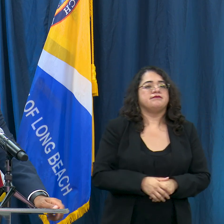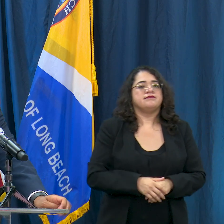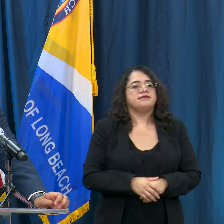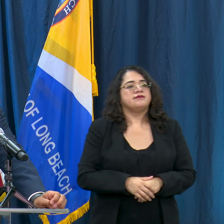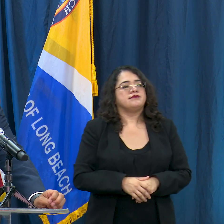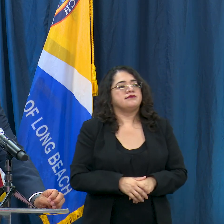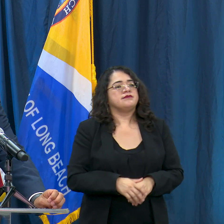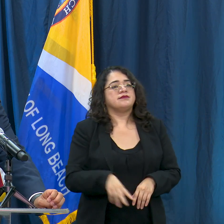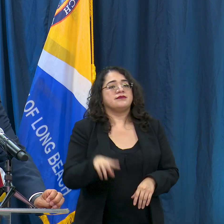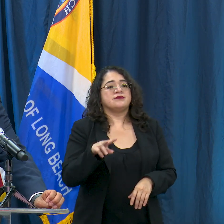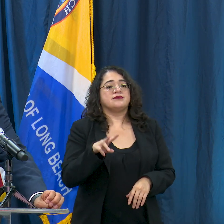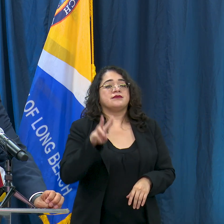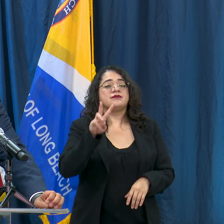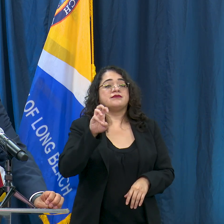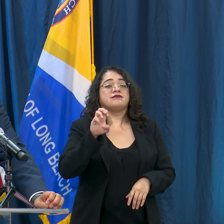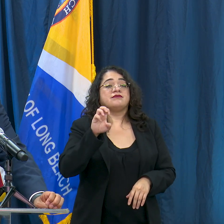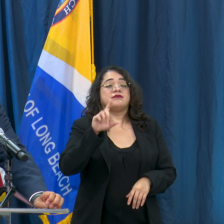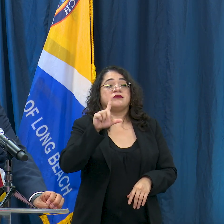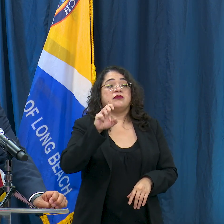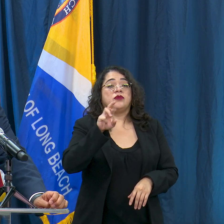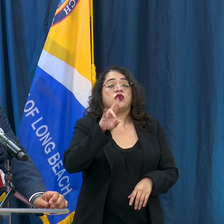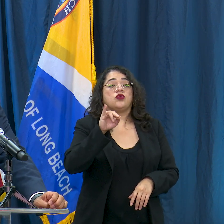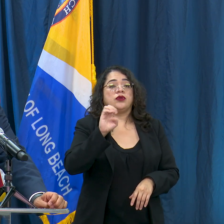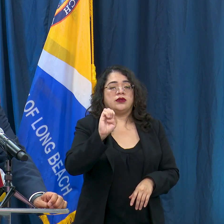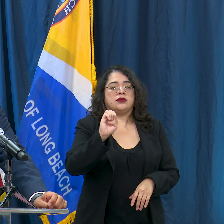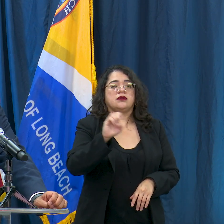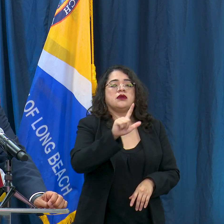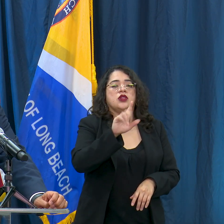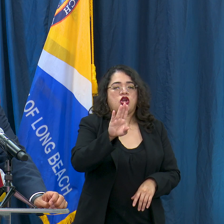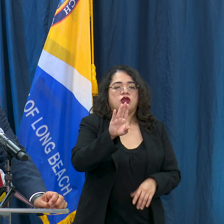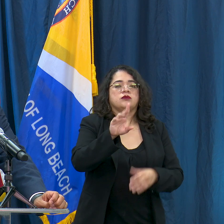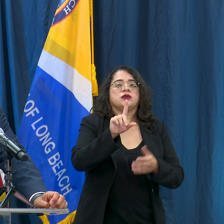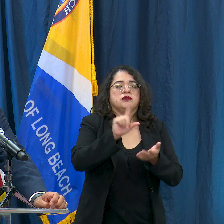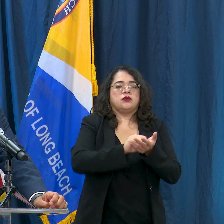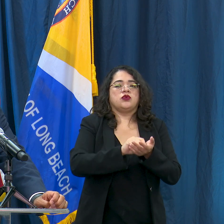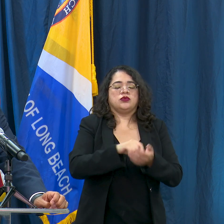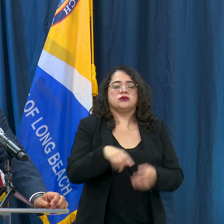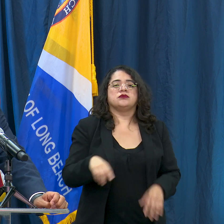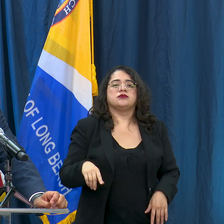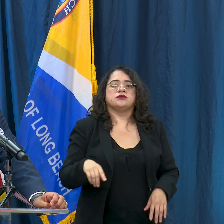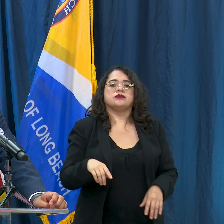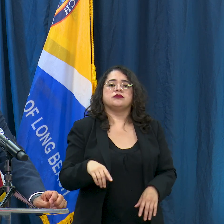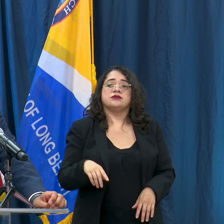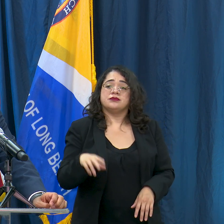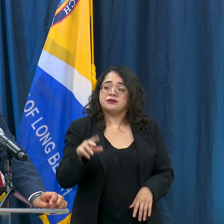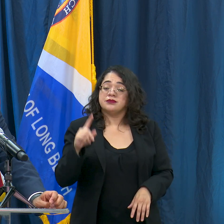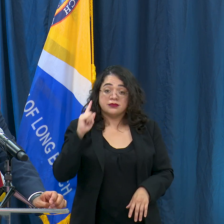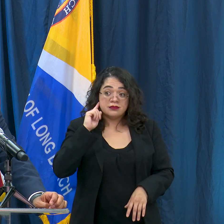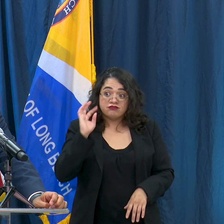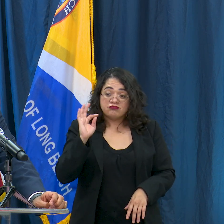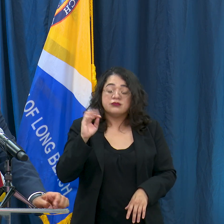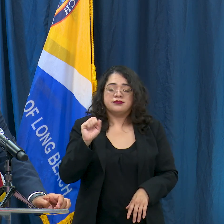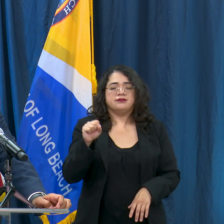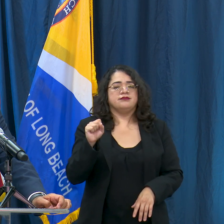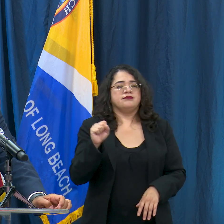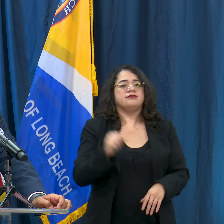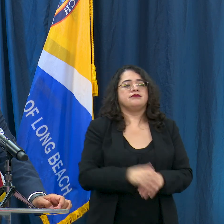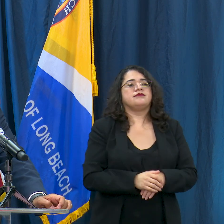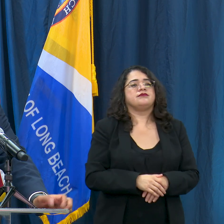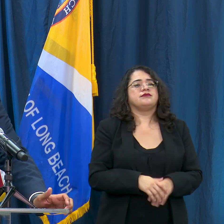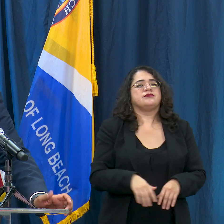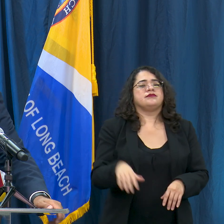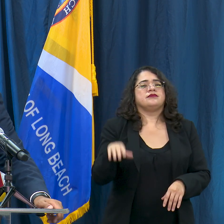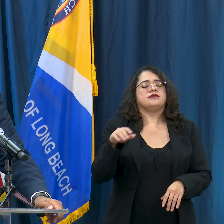question is from Valerie from the Long Beach Post. Go ahead, Valerie. Hey, can you guys hear me? Yes. Okay. So this is for